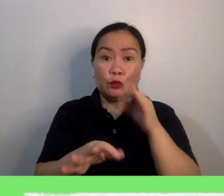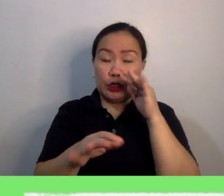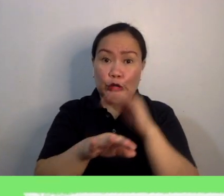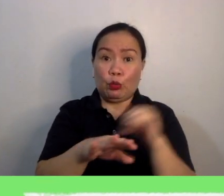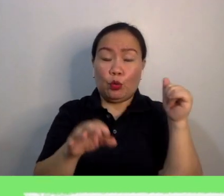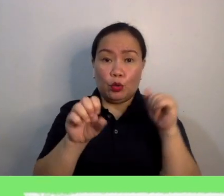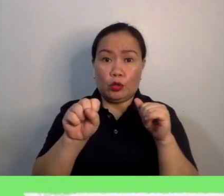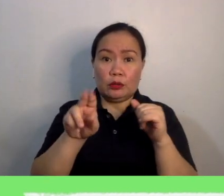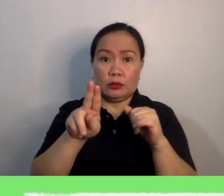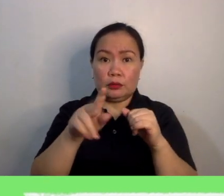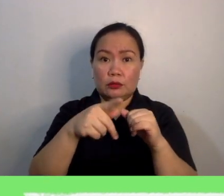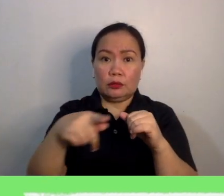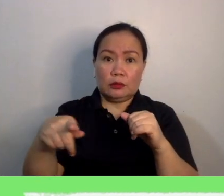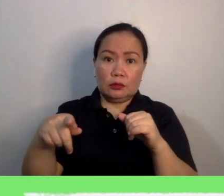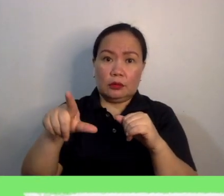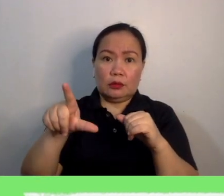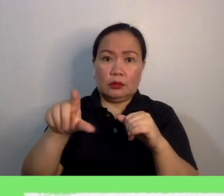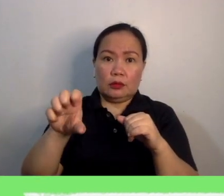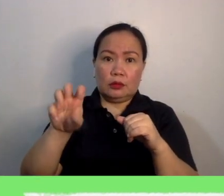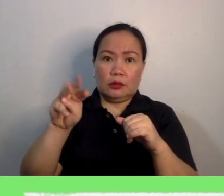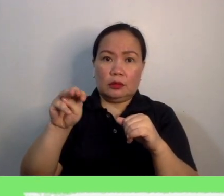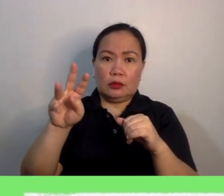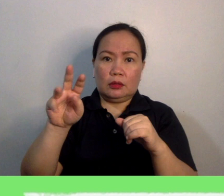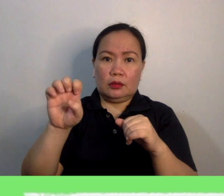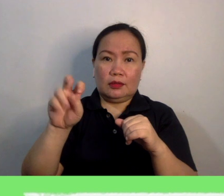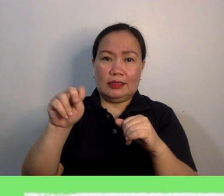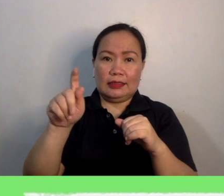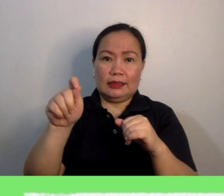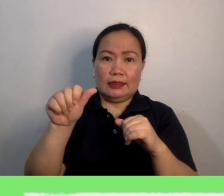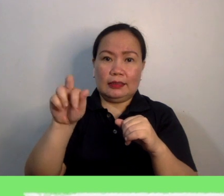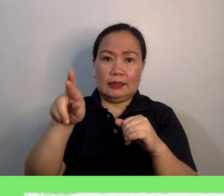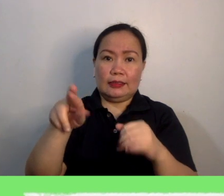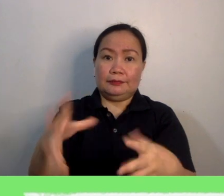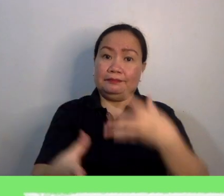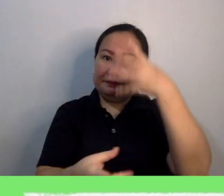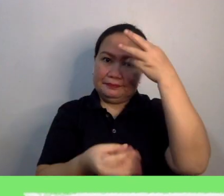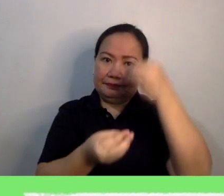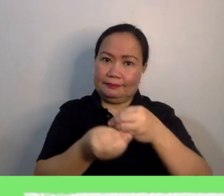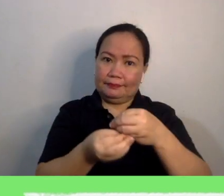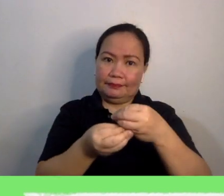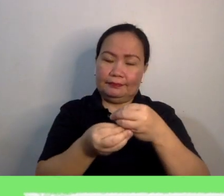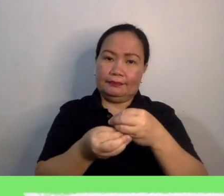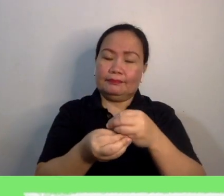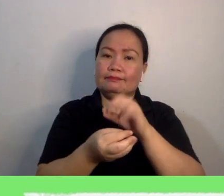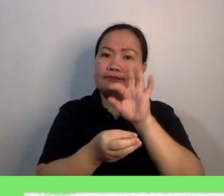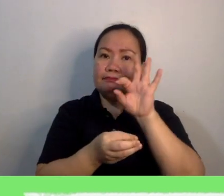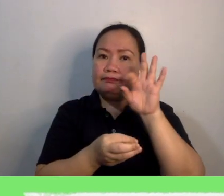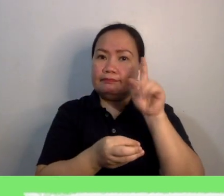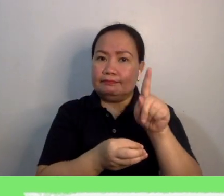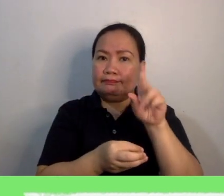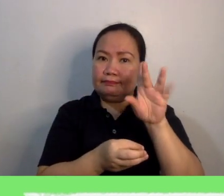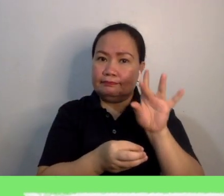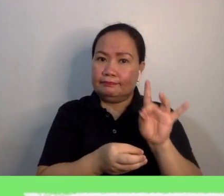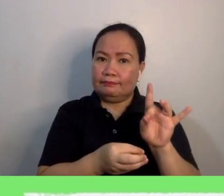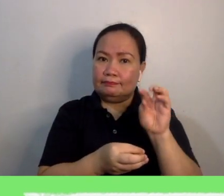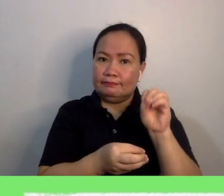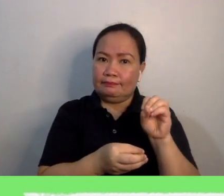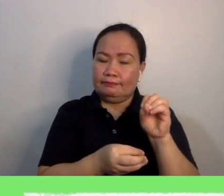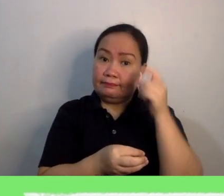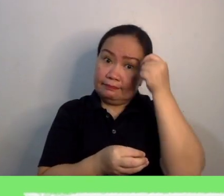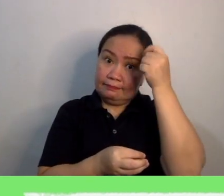supplementary, the sum of the two angles is 180. So, this is an example of supplementary angles. So,